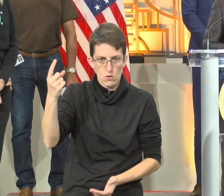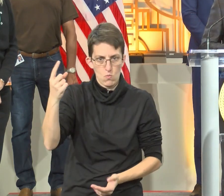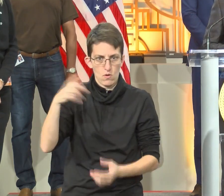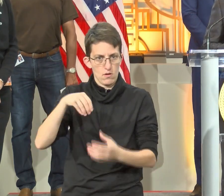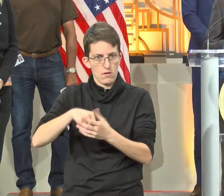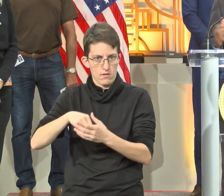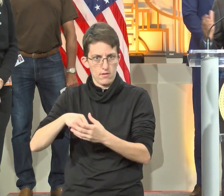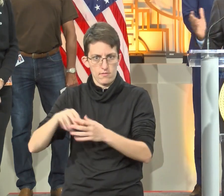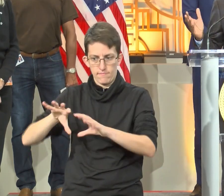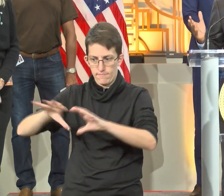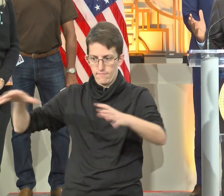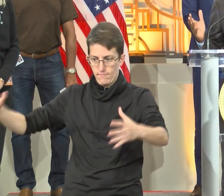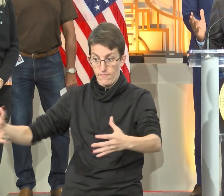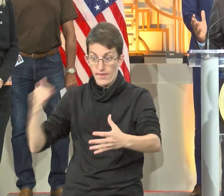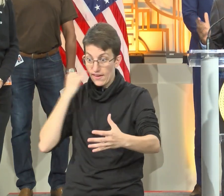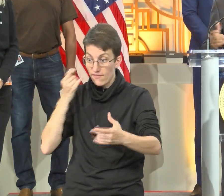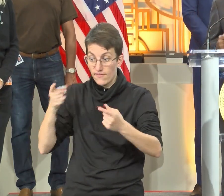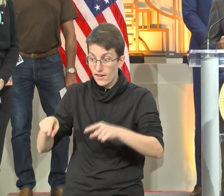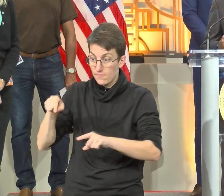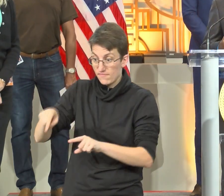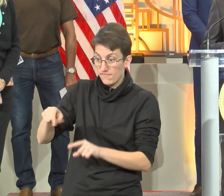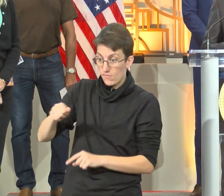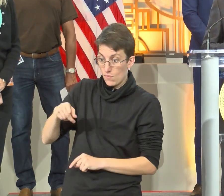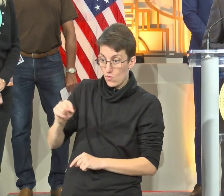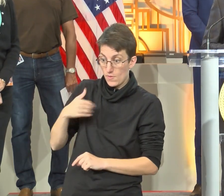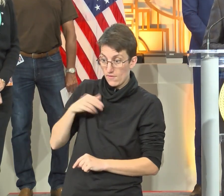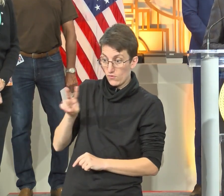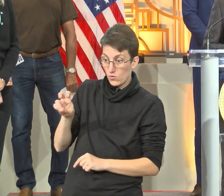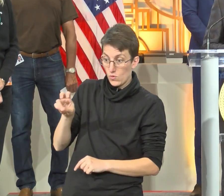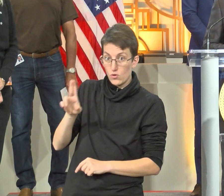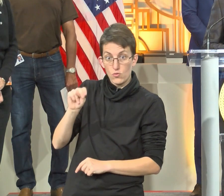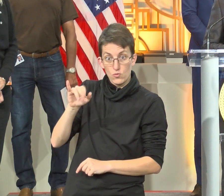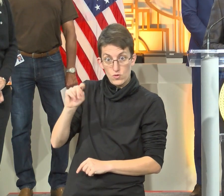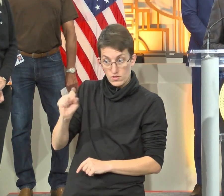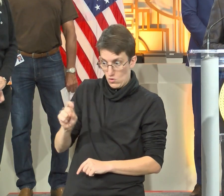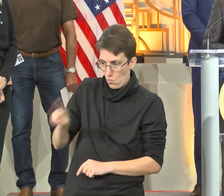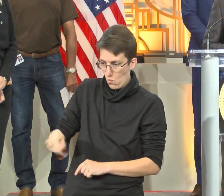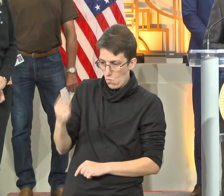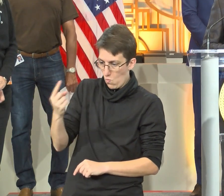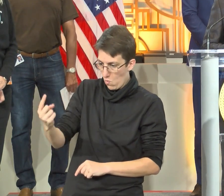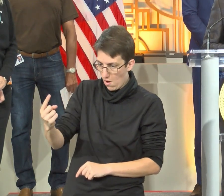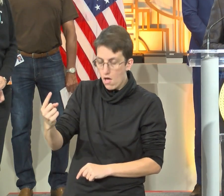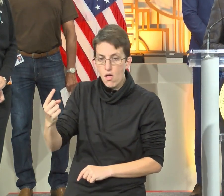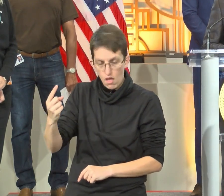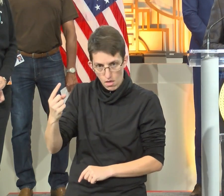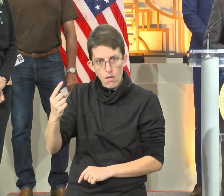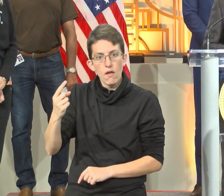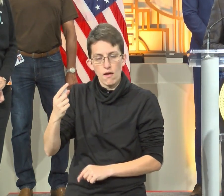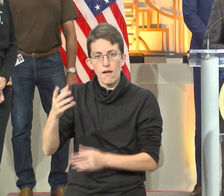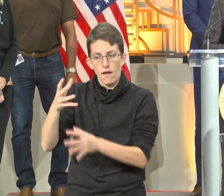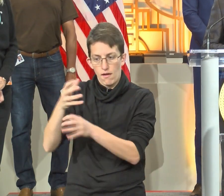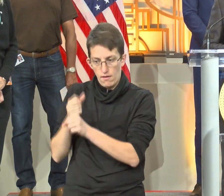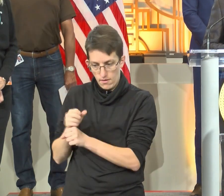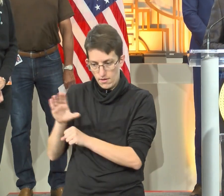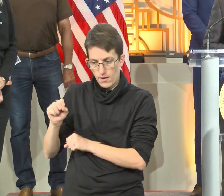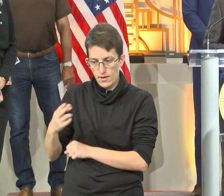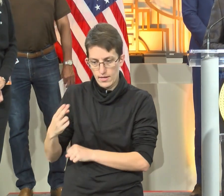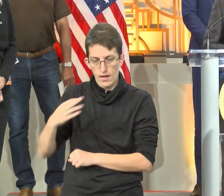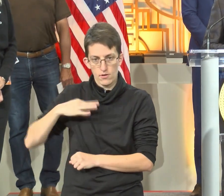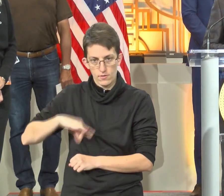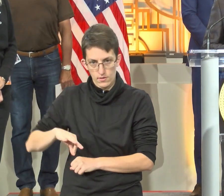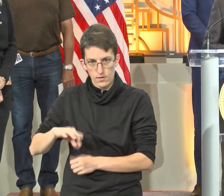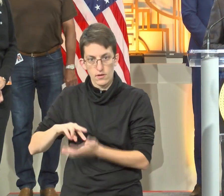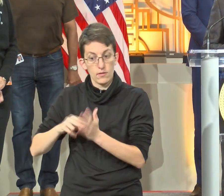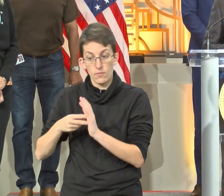example, if there are 200 units at this complex, if one tenant at one of those units gets the cash benefit,